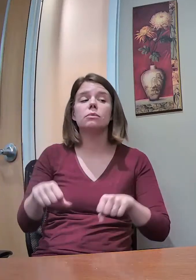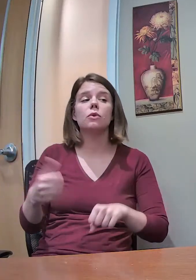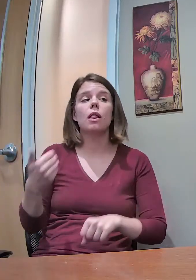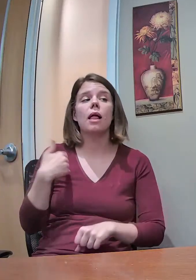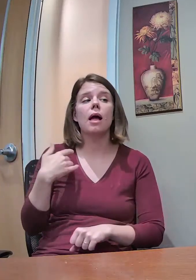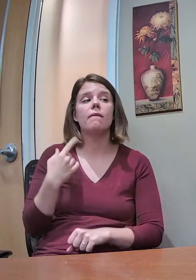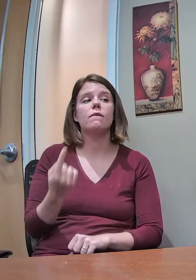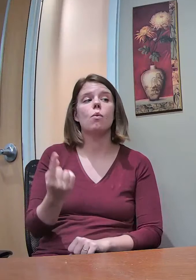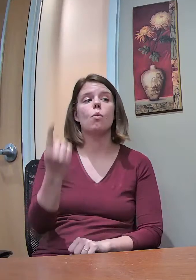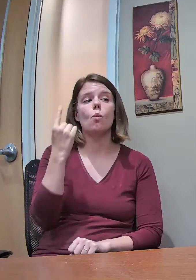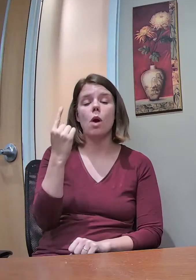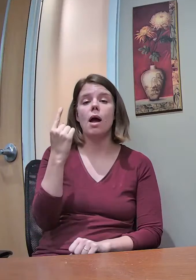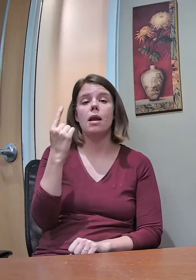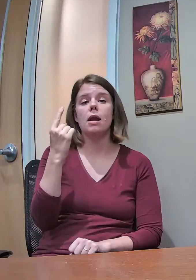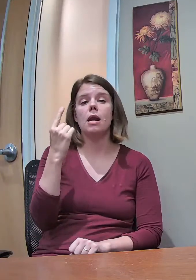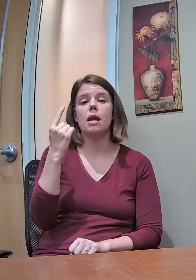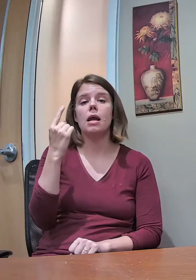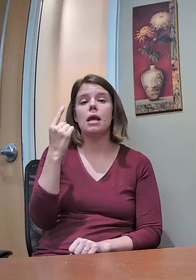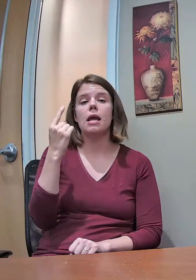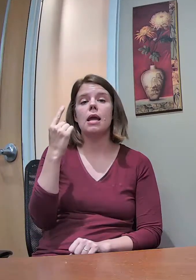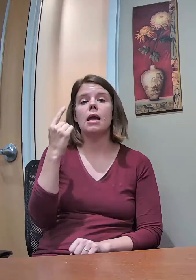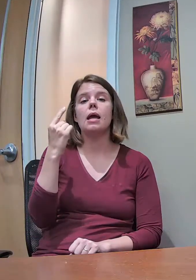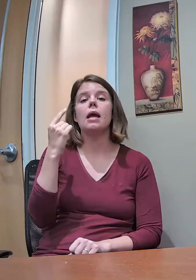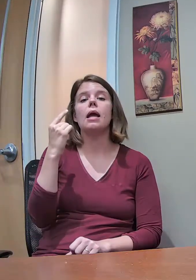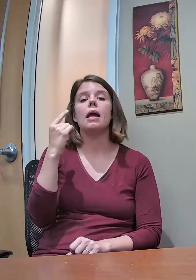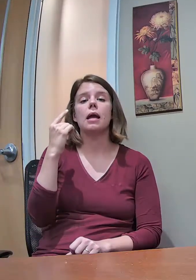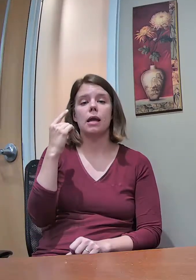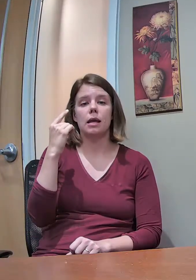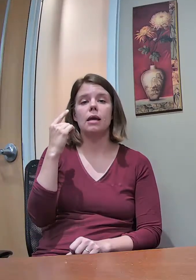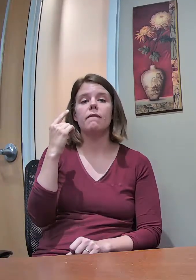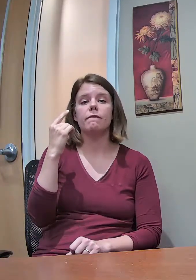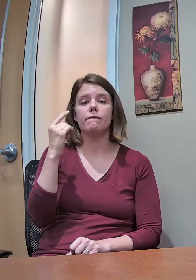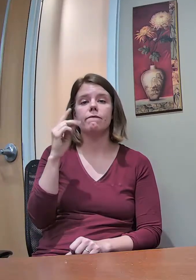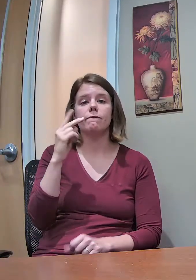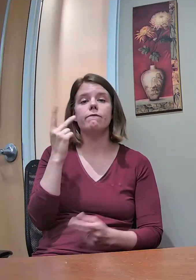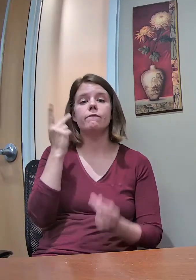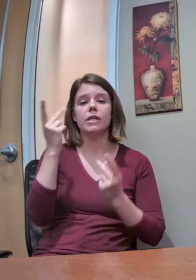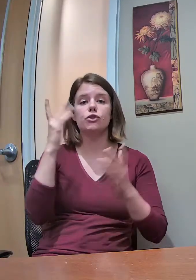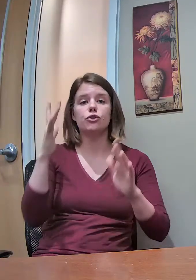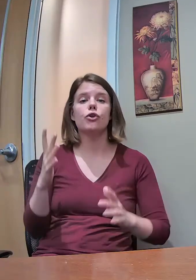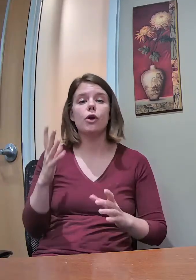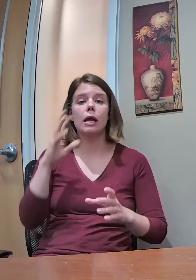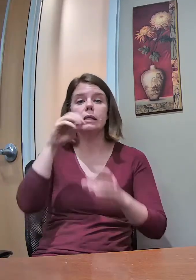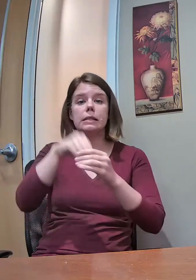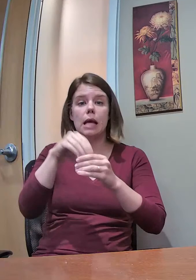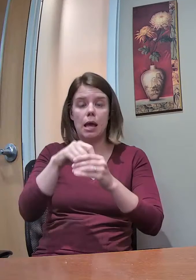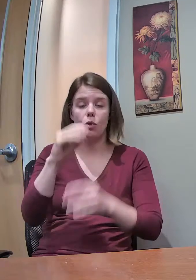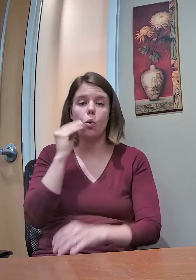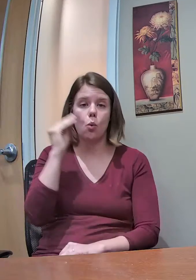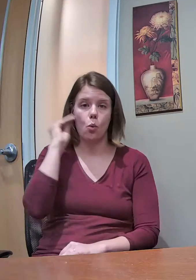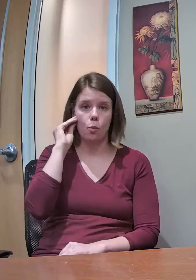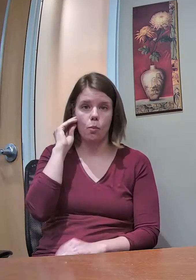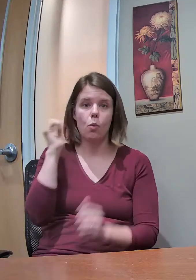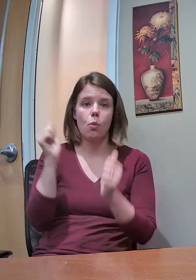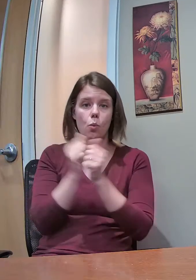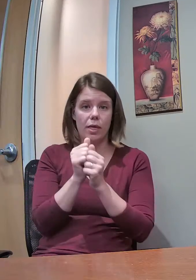have 1 indoor visitor along with their essential caregiver